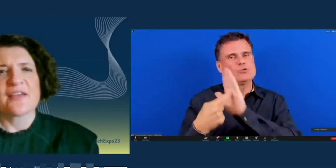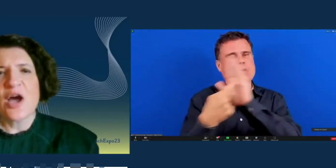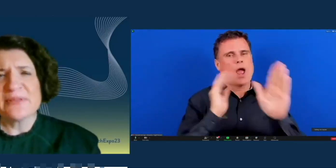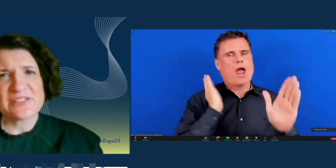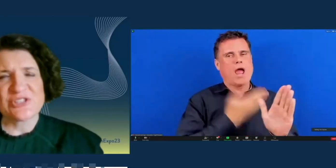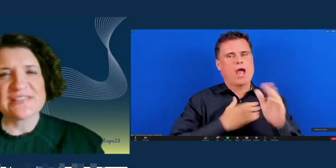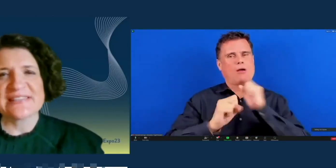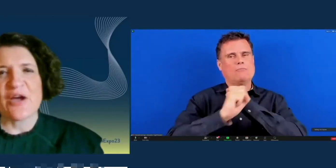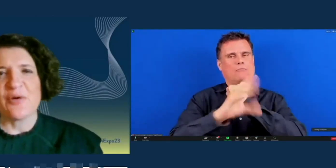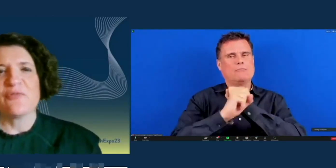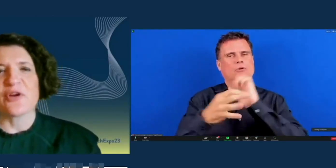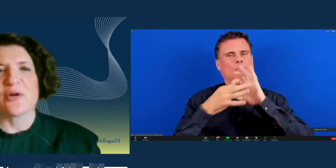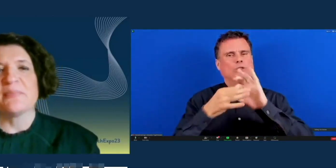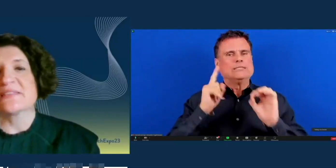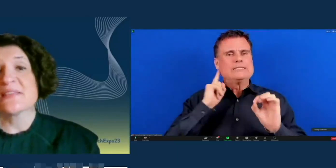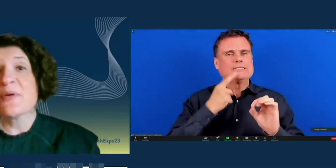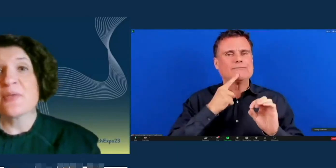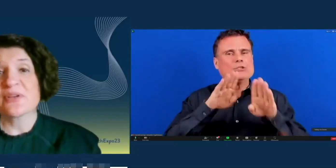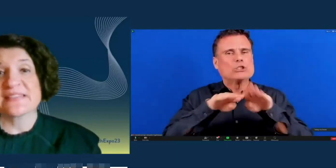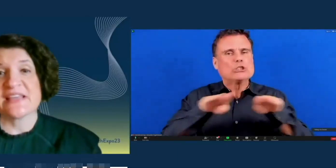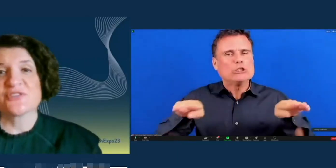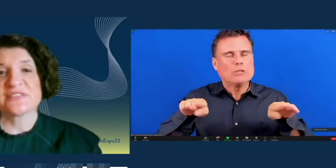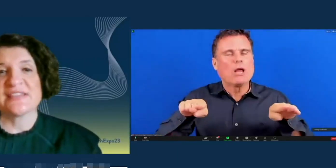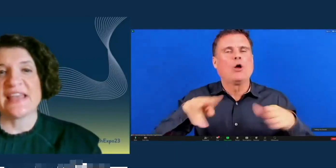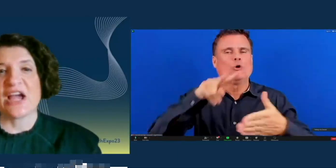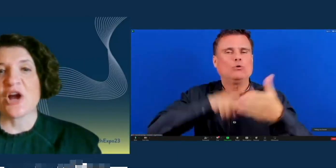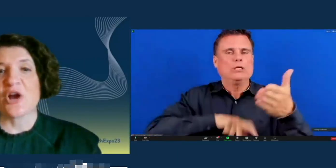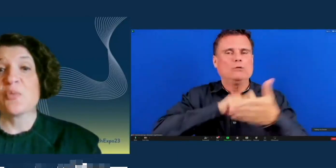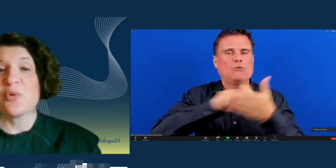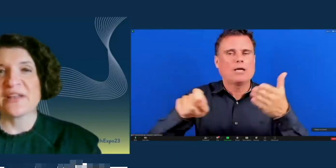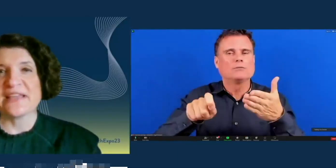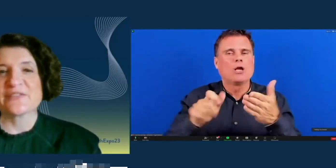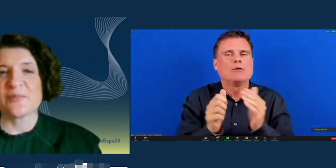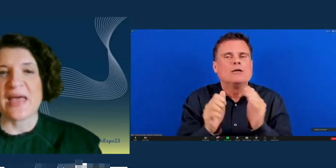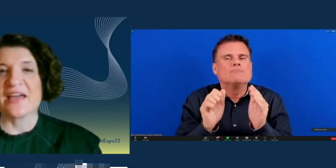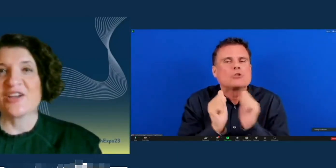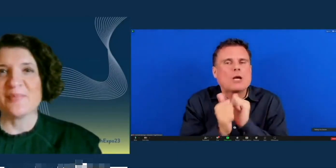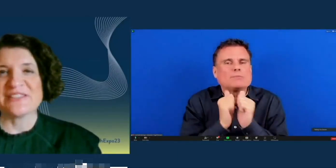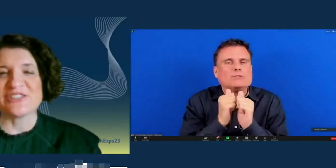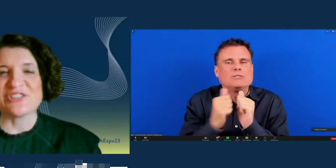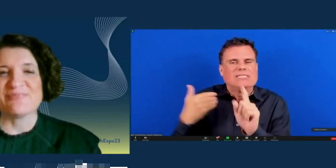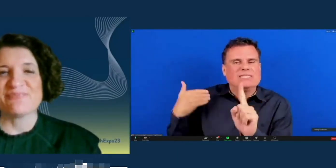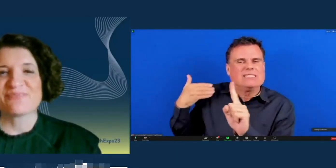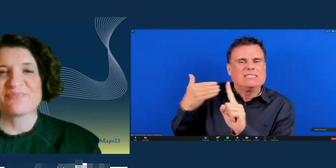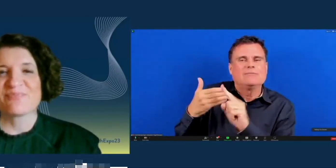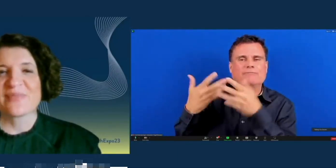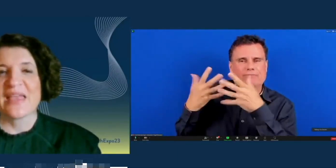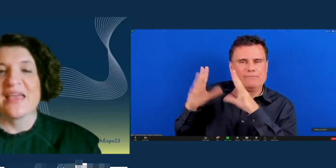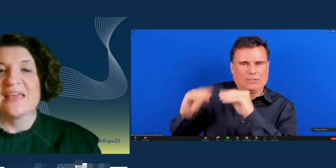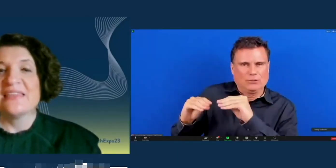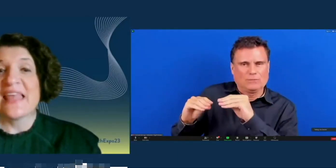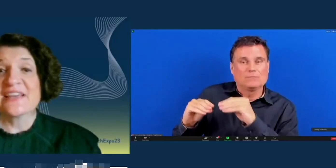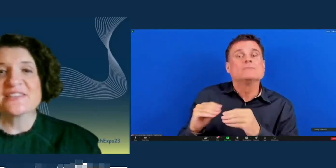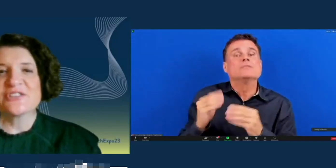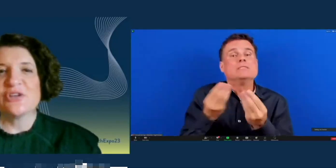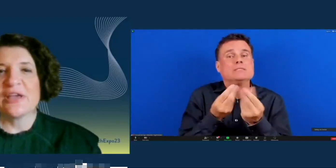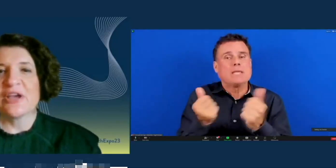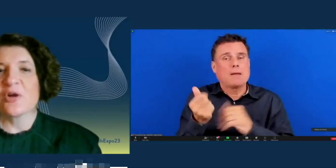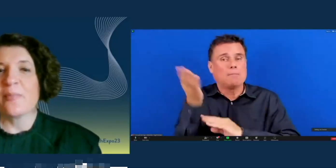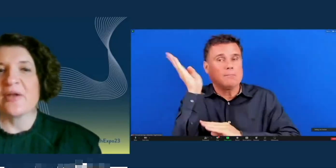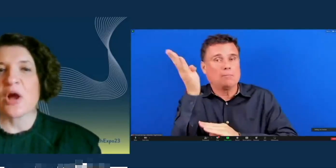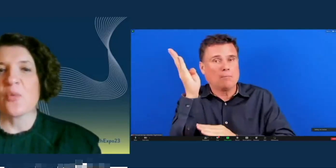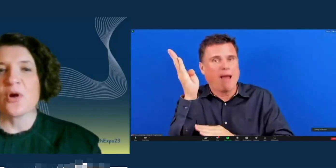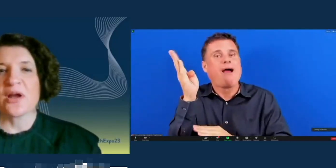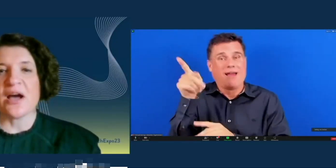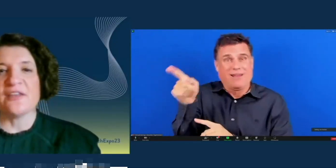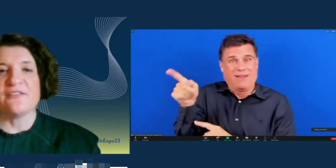The competition is now over, but some of the presenters today are awardees from that competition. Next, you'll hear